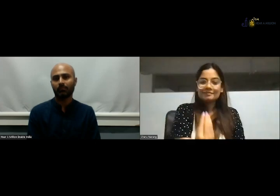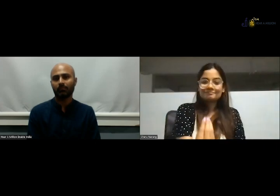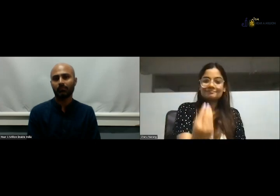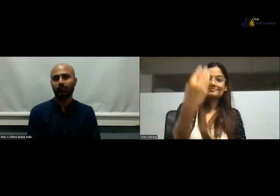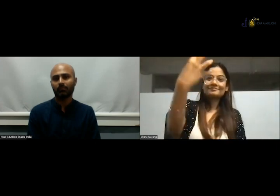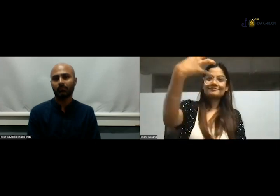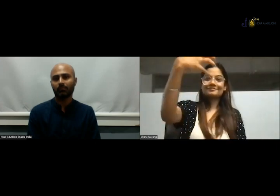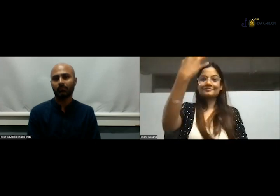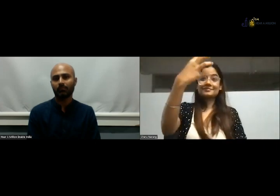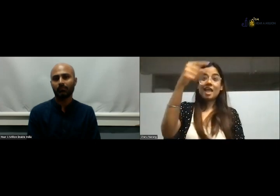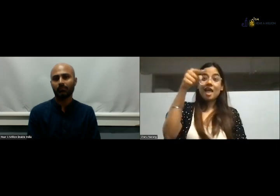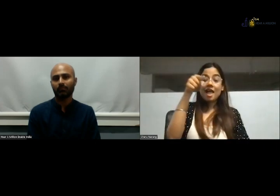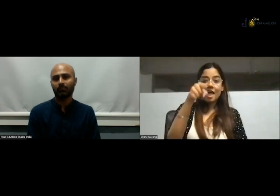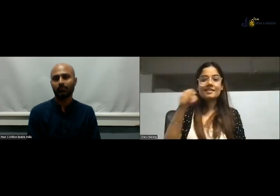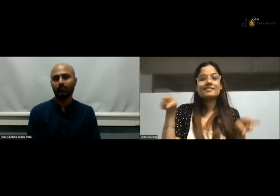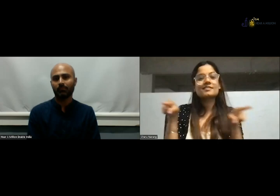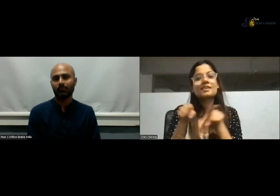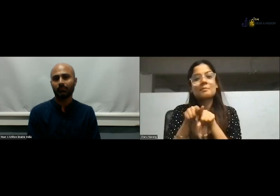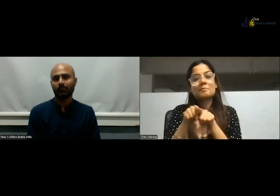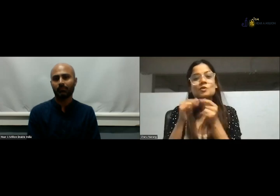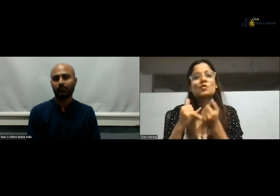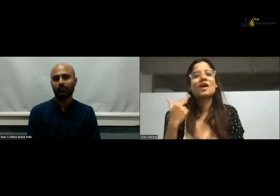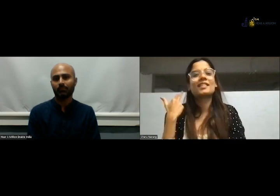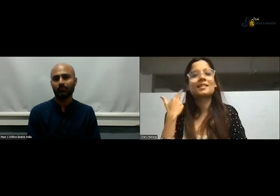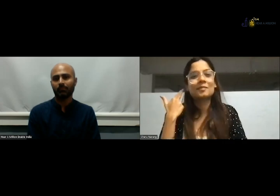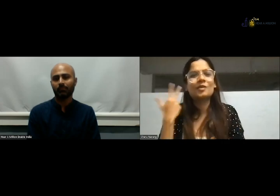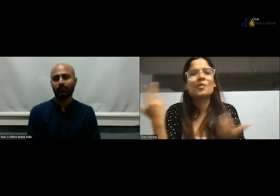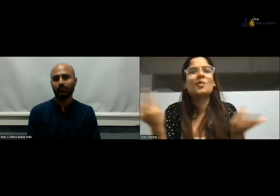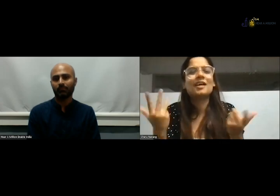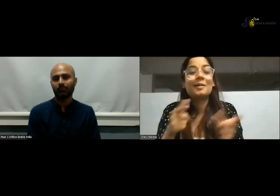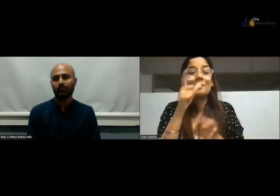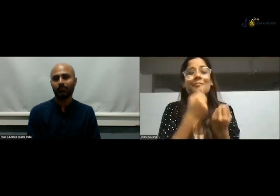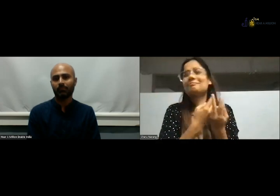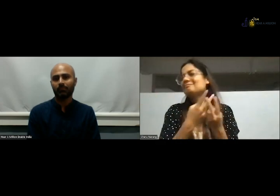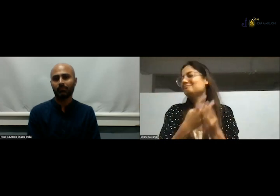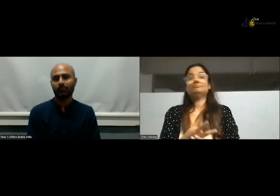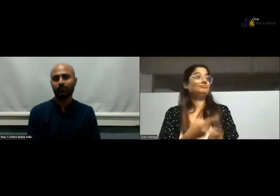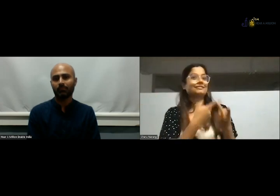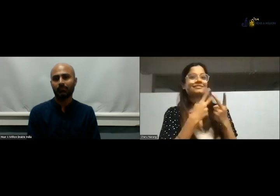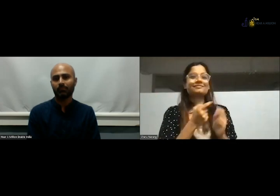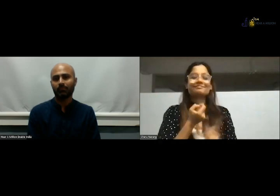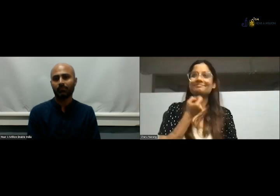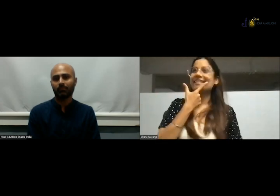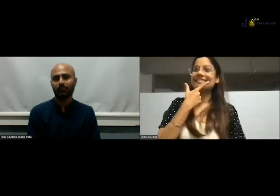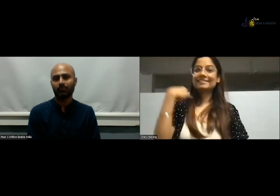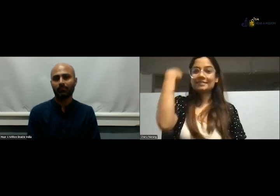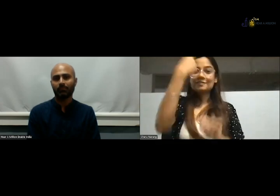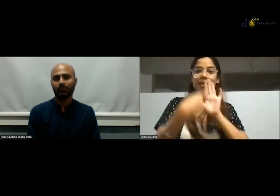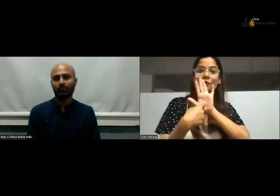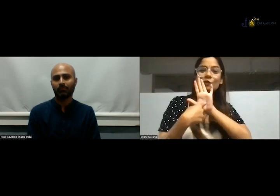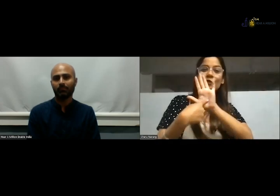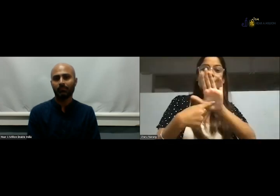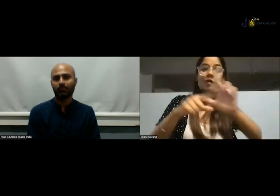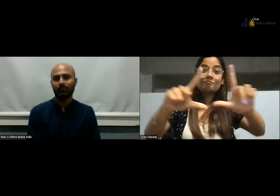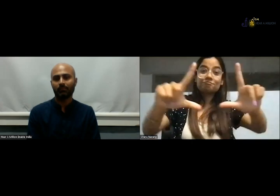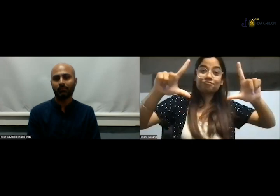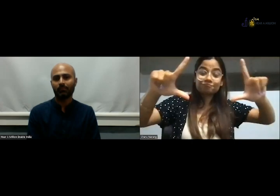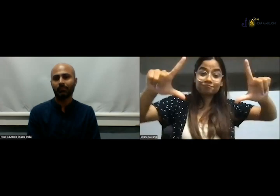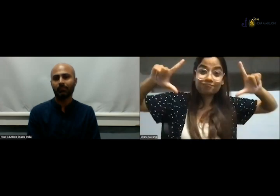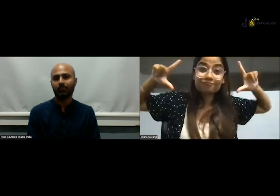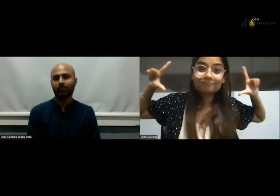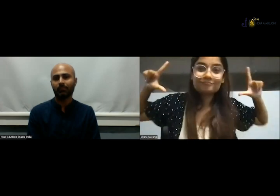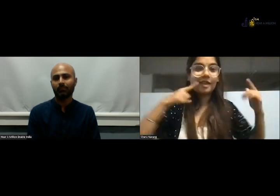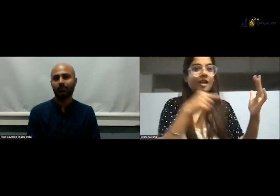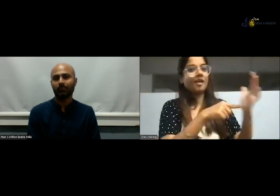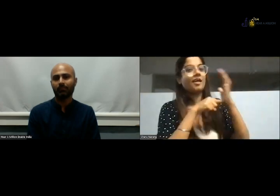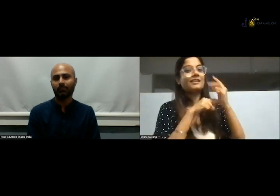around, but there is one red flower over there. That is Saudamini, because she